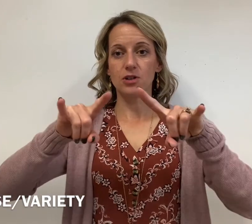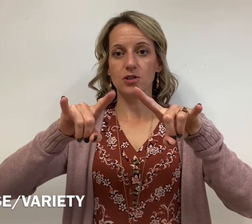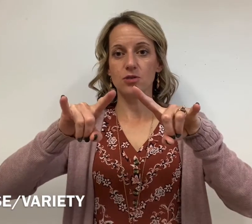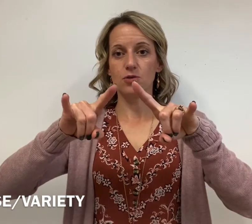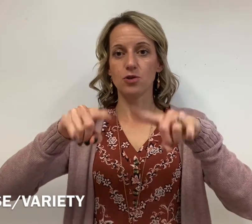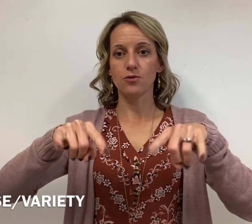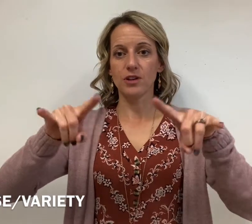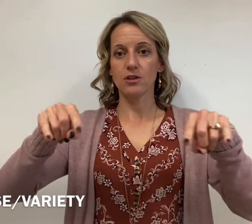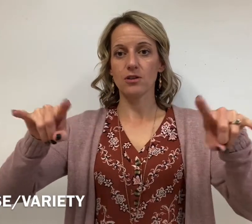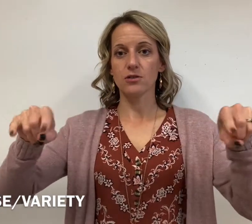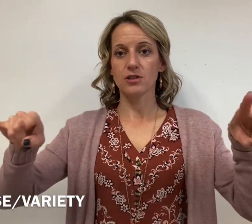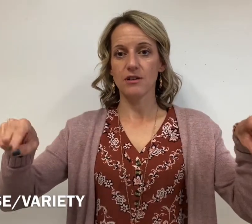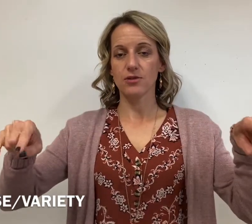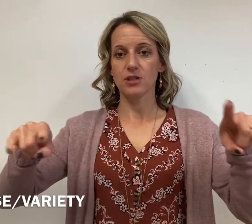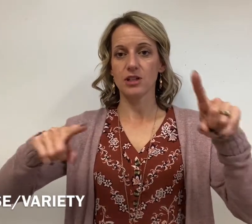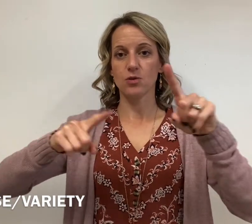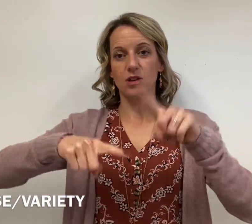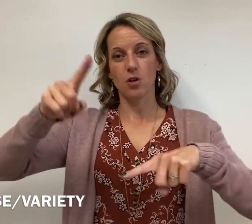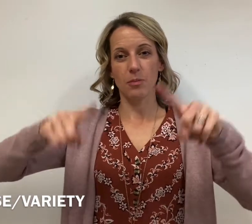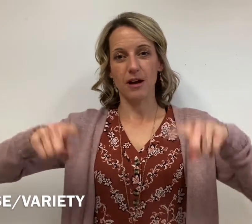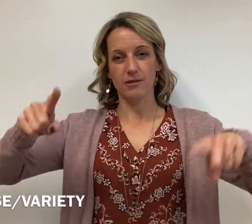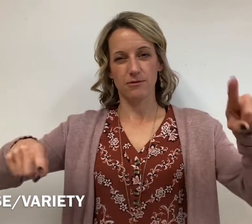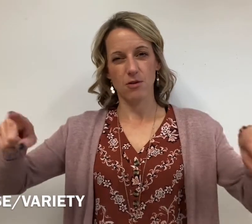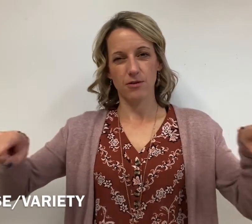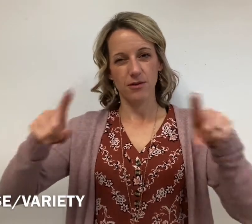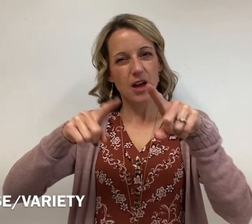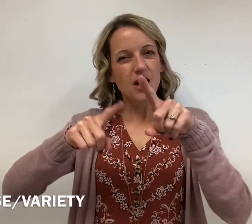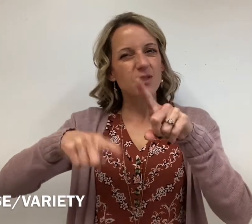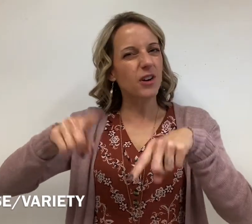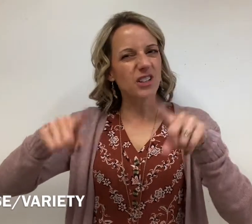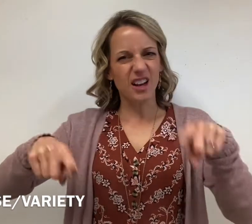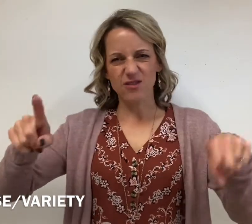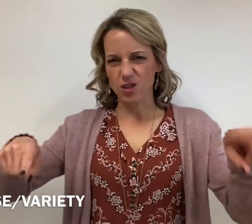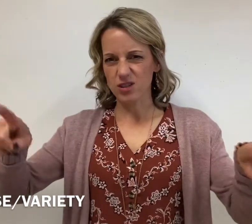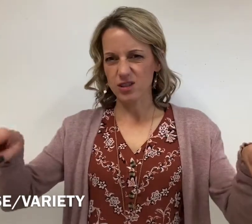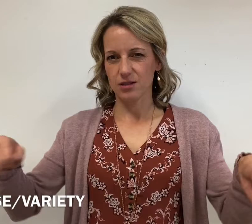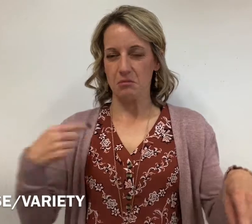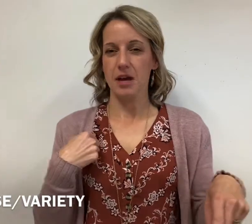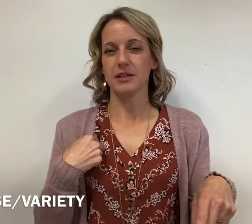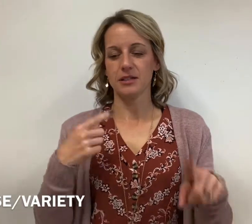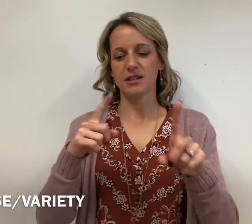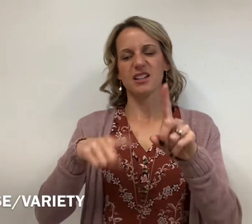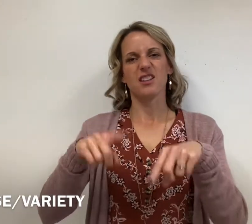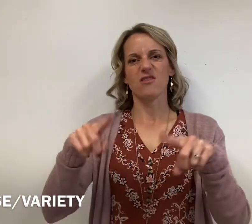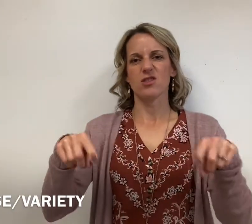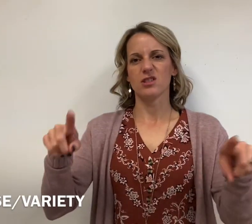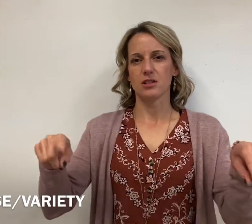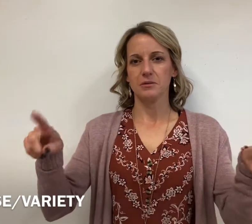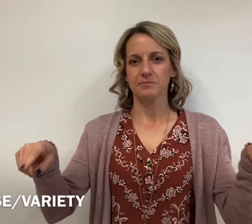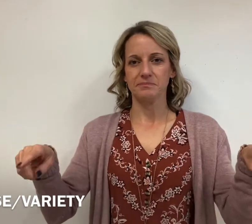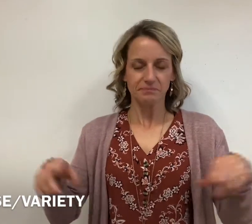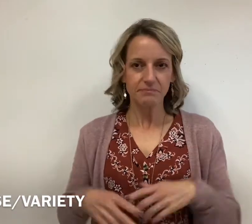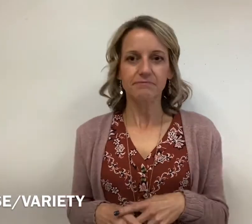do 2 fingers, diversity. You can go back and forth. It's very diverse. I tend to sign it diverse.